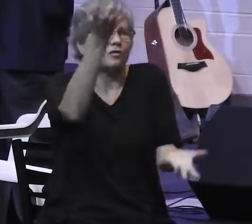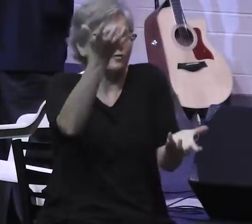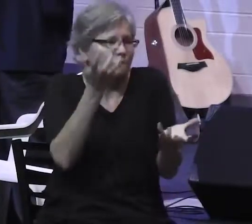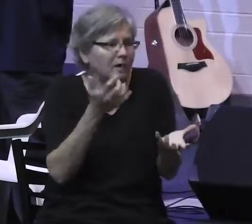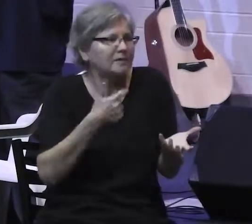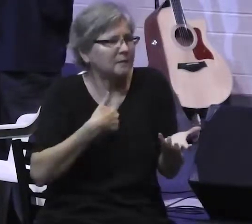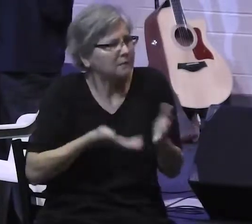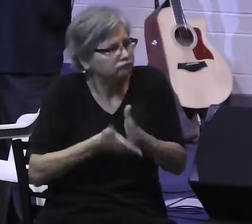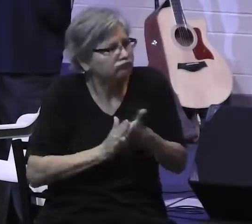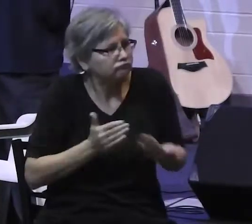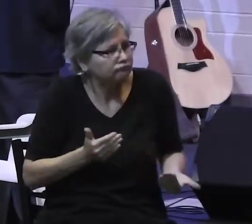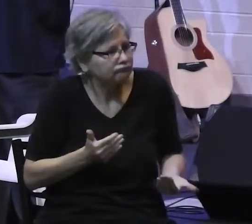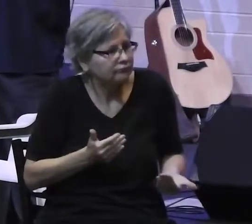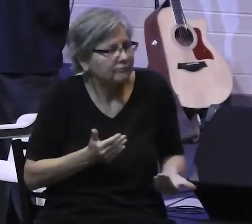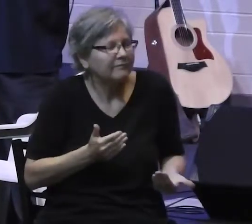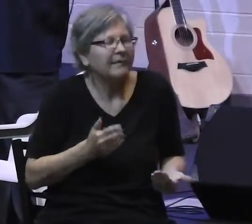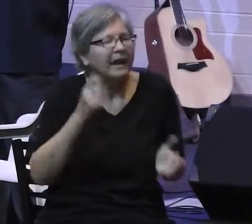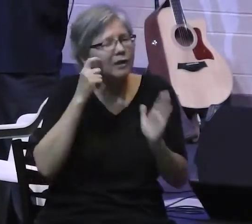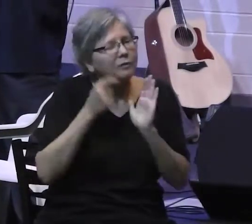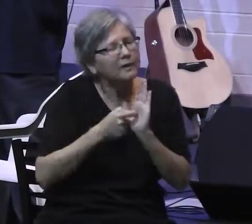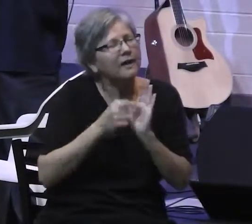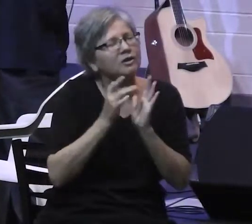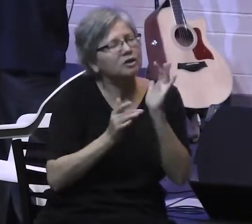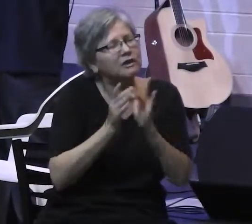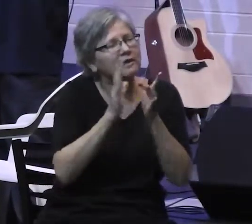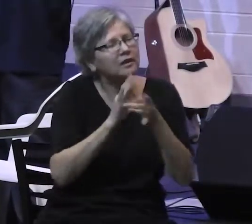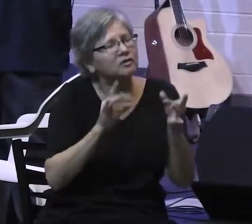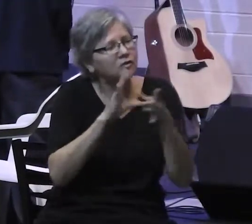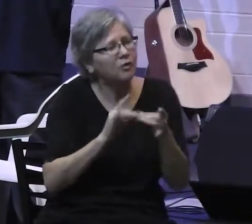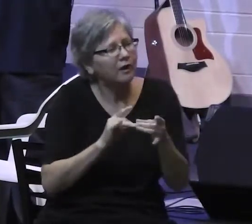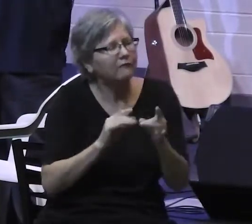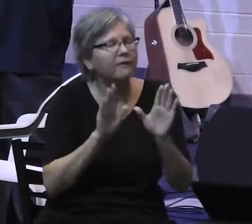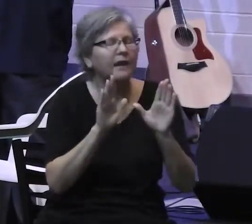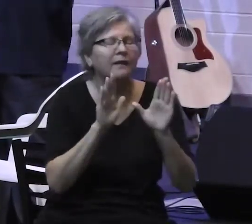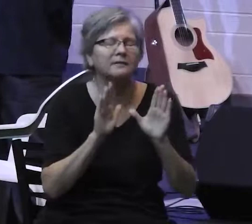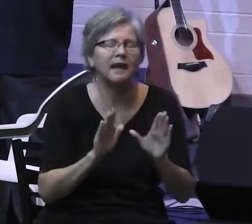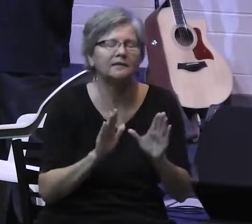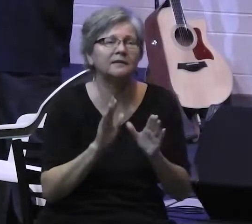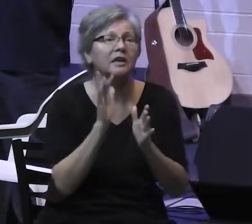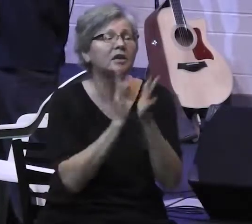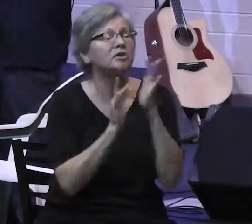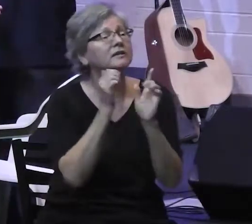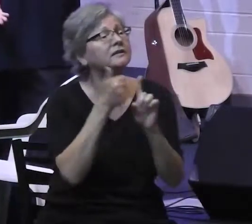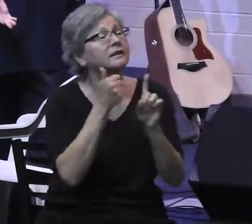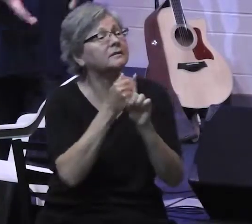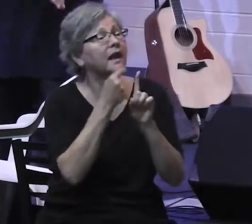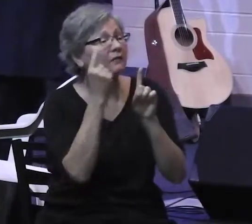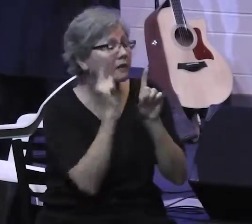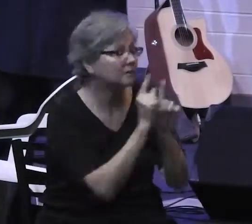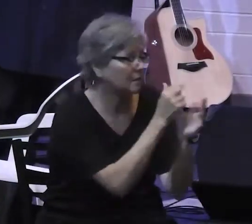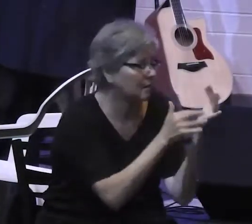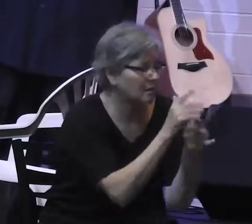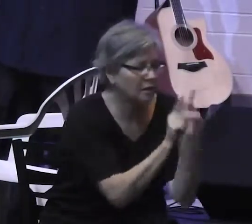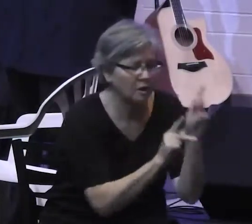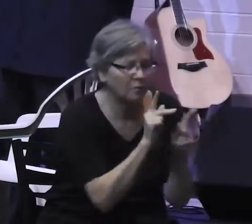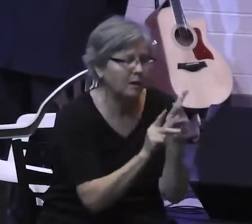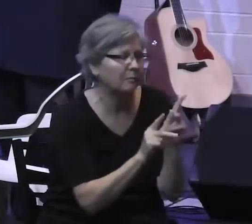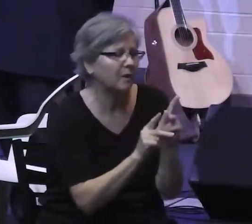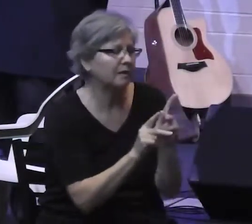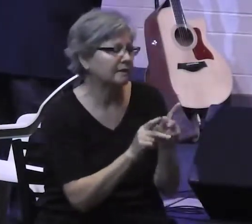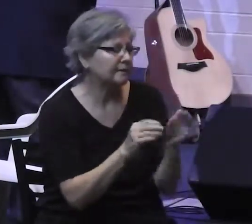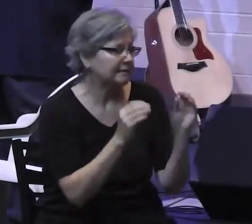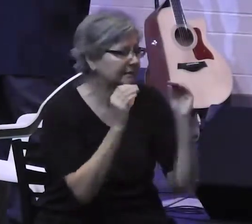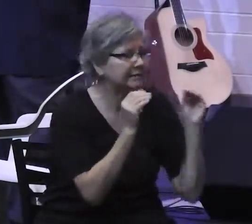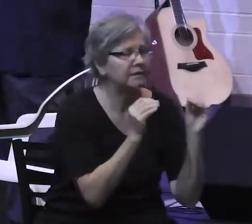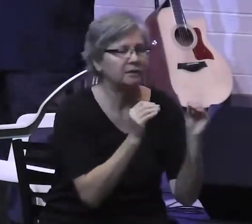story unfold, and it's fantastic because there's Jesus ministering to people and being with them. And he says of himself when he stands up in public